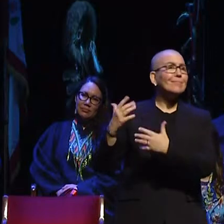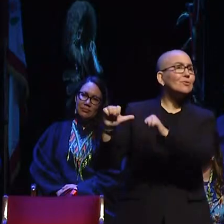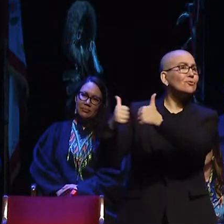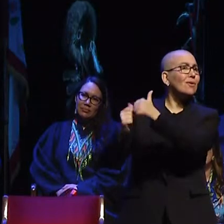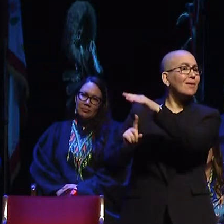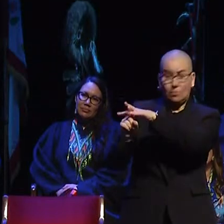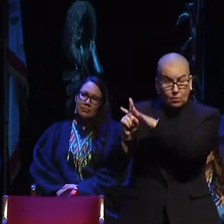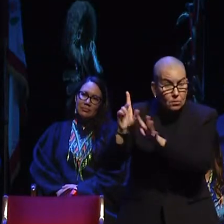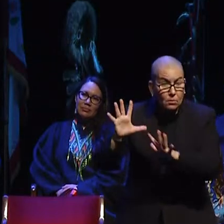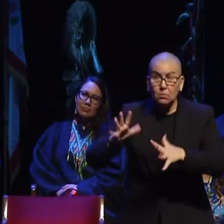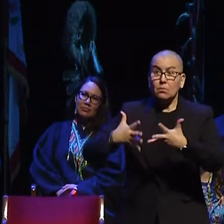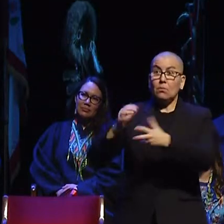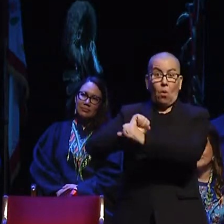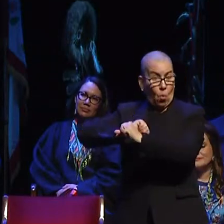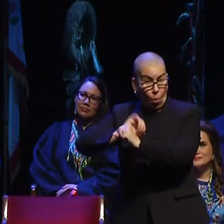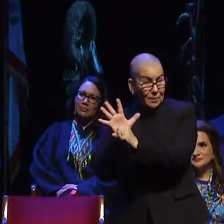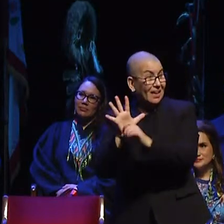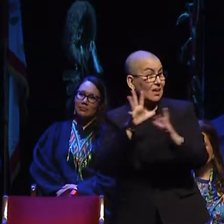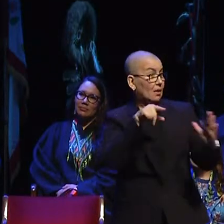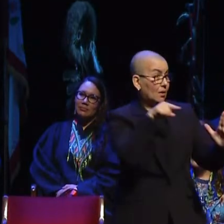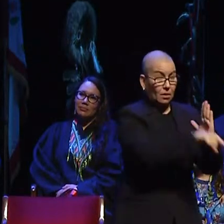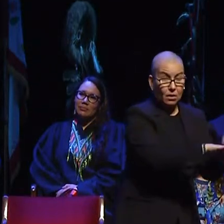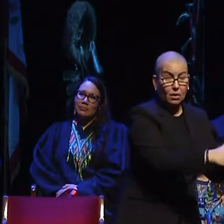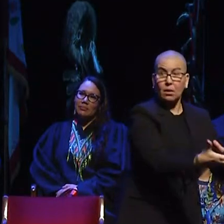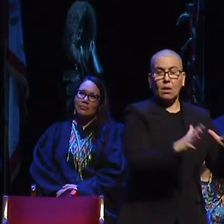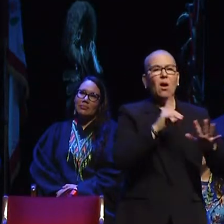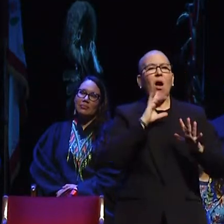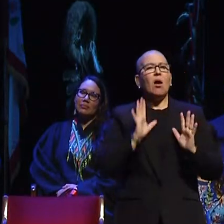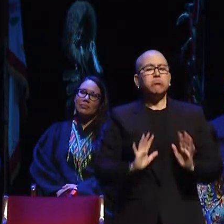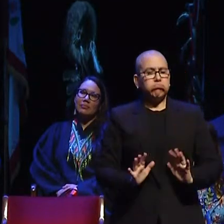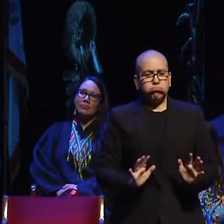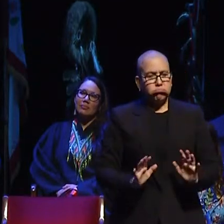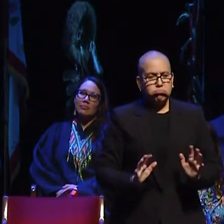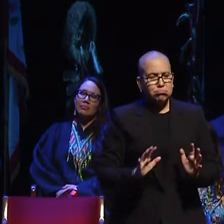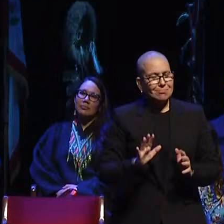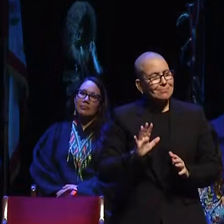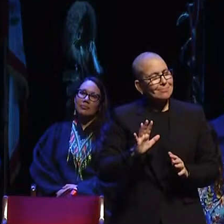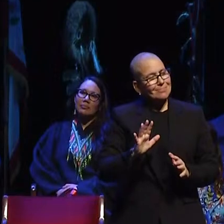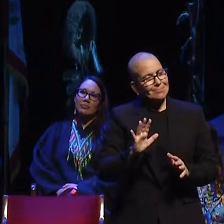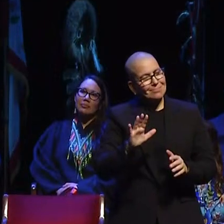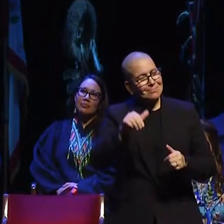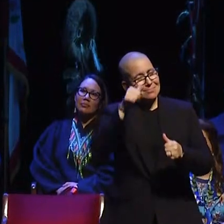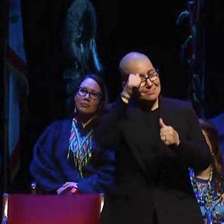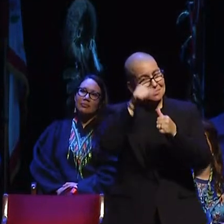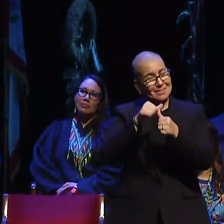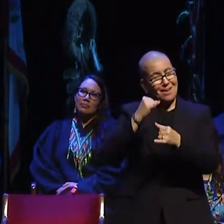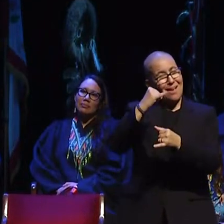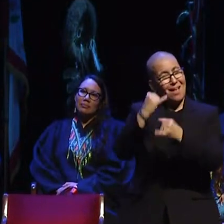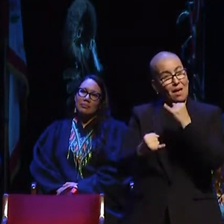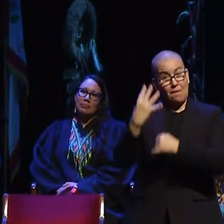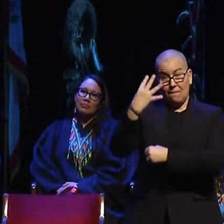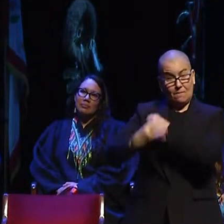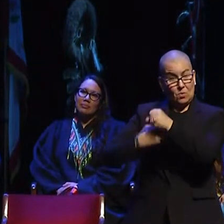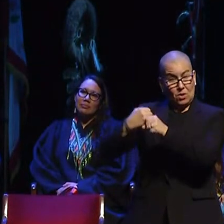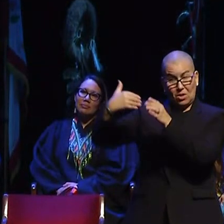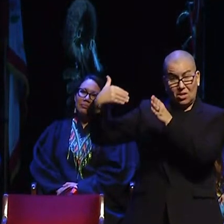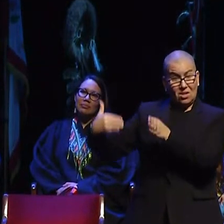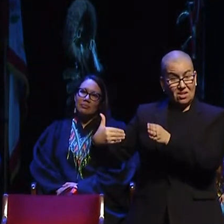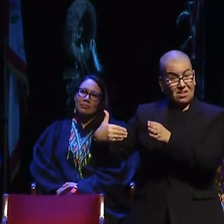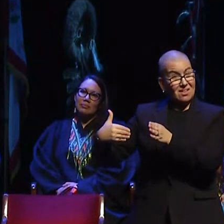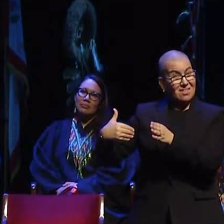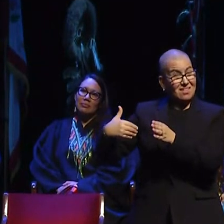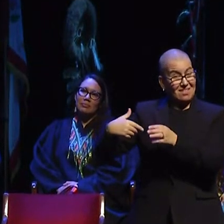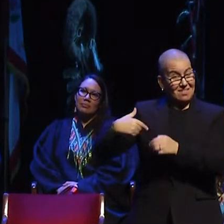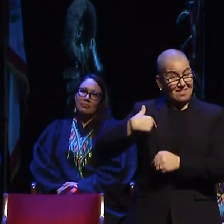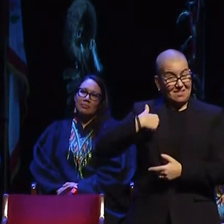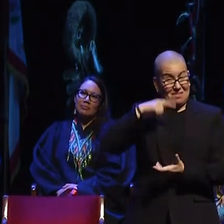that would befall the state. But I remember the feeling in that room that day 4 years ago. I believed in you, Minnesota, and you believed